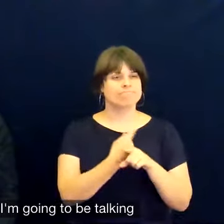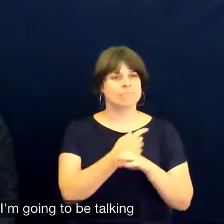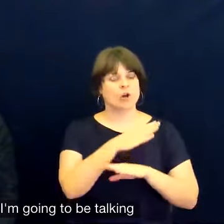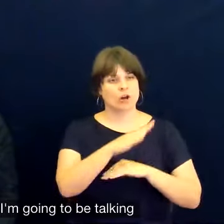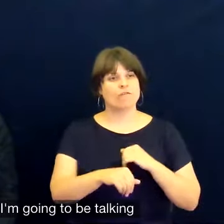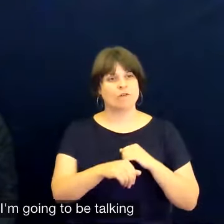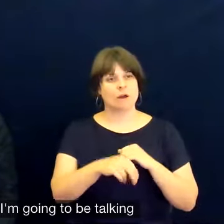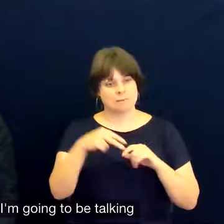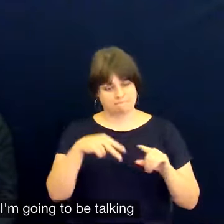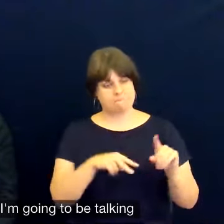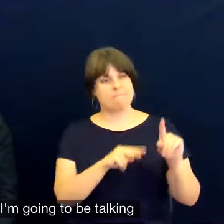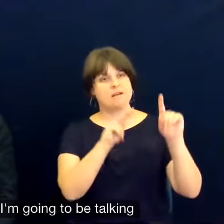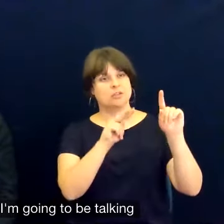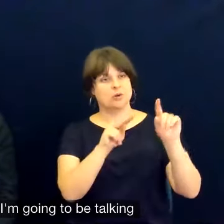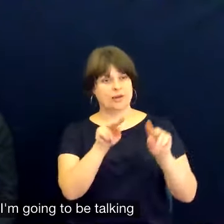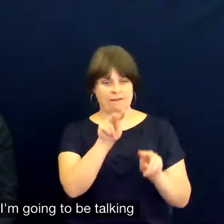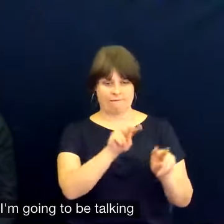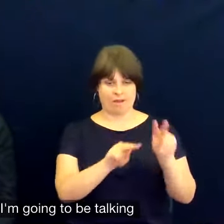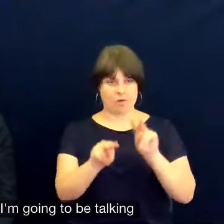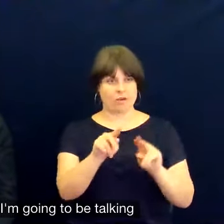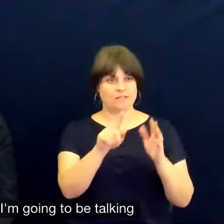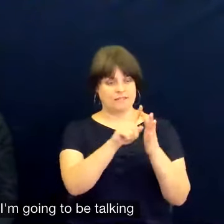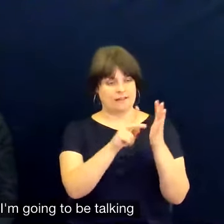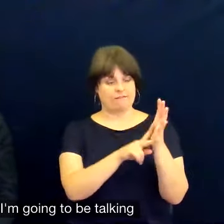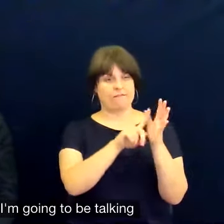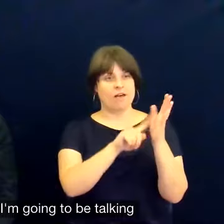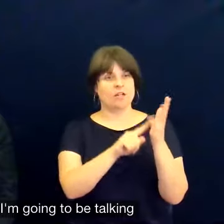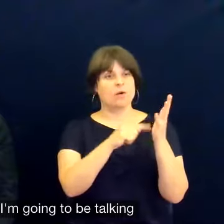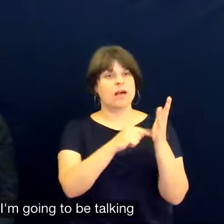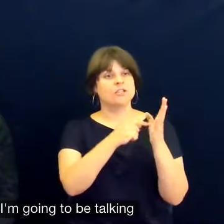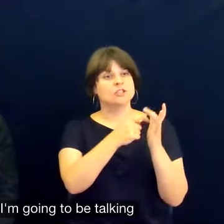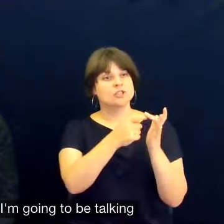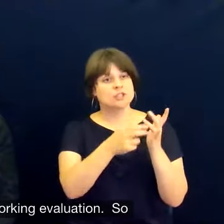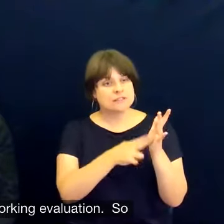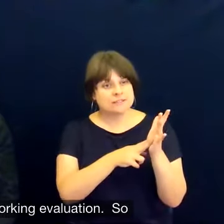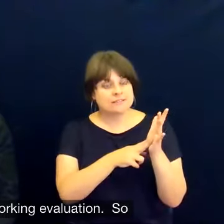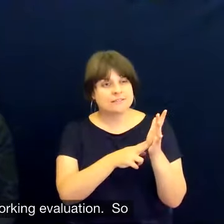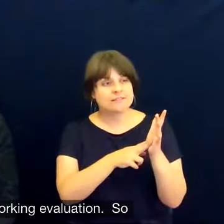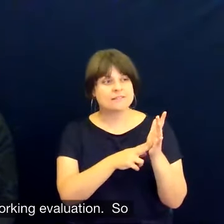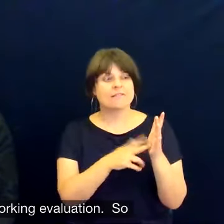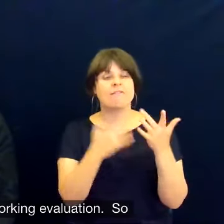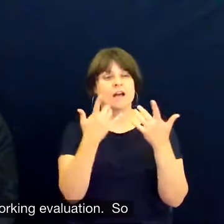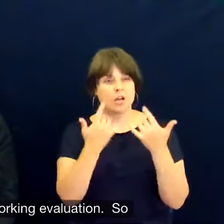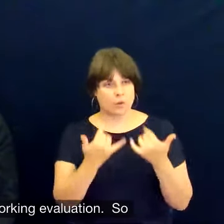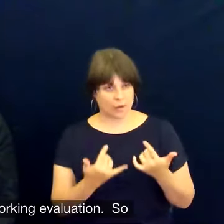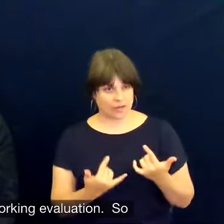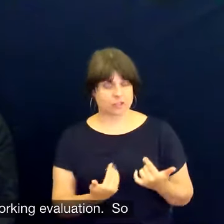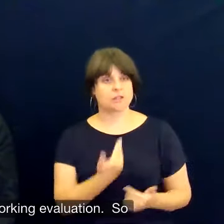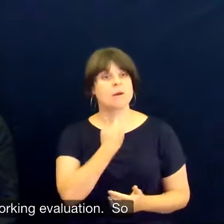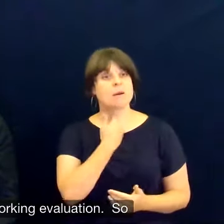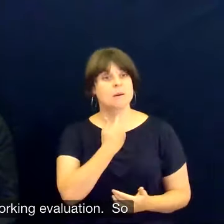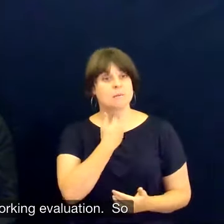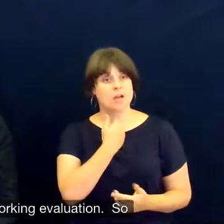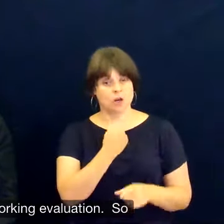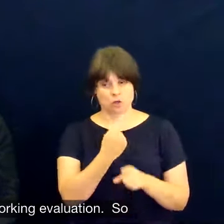mentoring evaluation. So as Meredith talked about before, after you've been